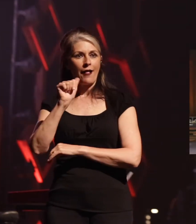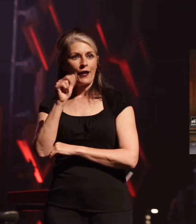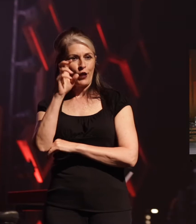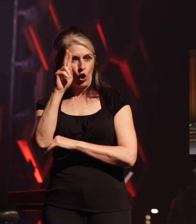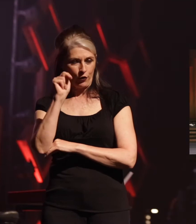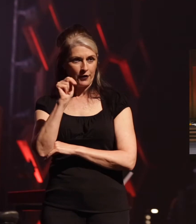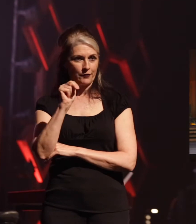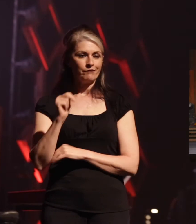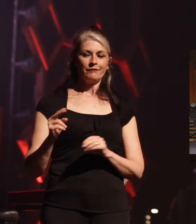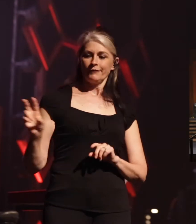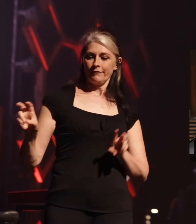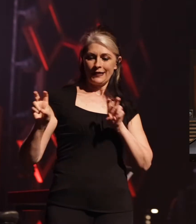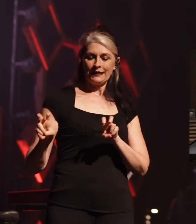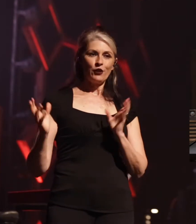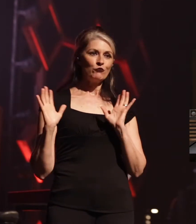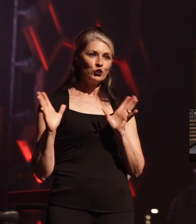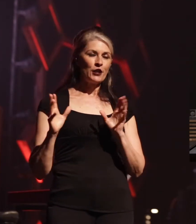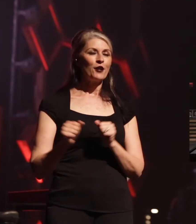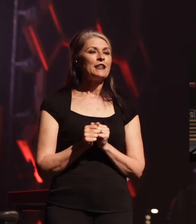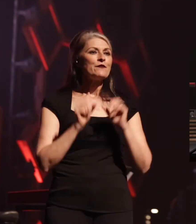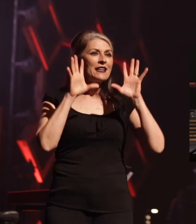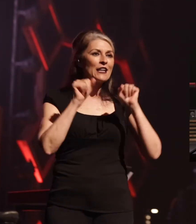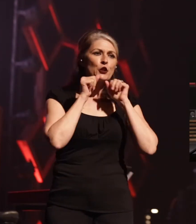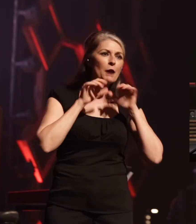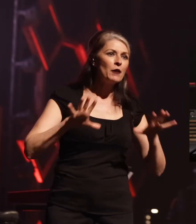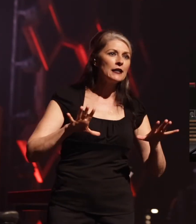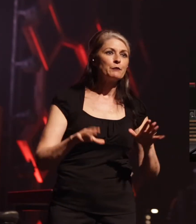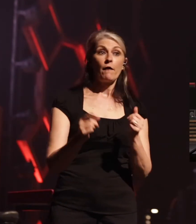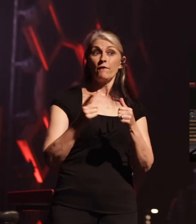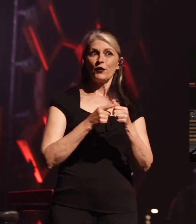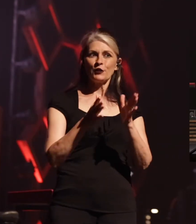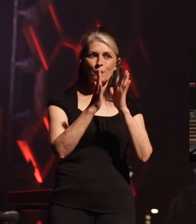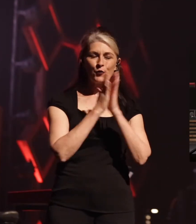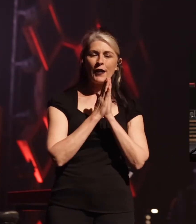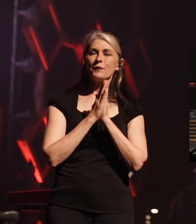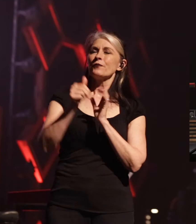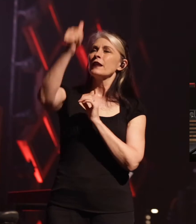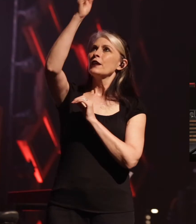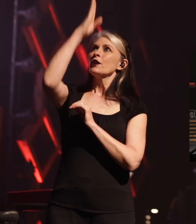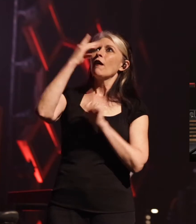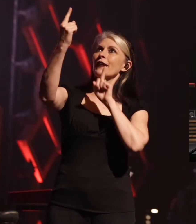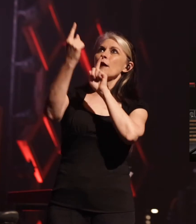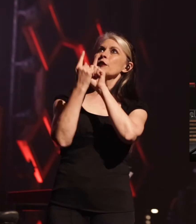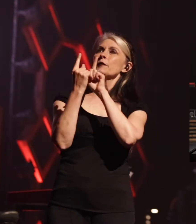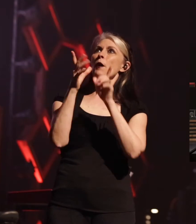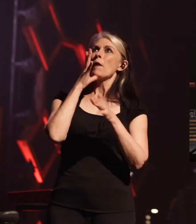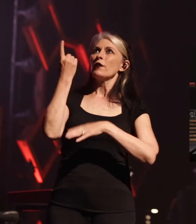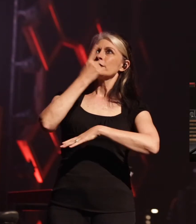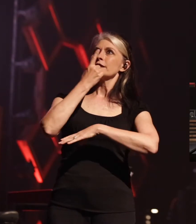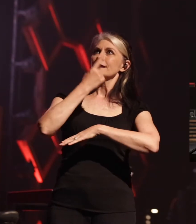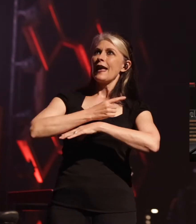and it's fantastic, and you'll be blessed by it. But let me pray as we start. God, I just come to you on this Mother's Day weekend, and we celebrate women